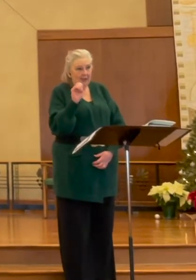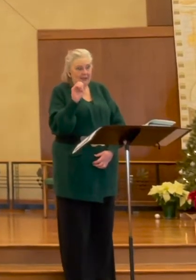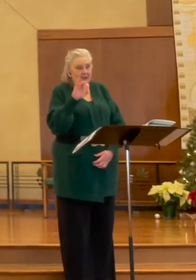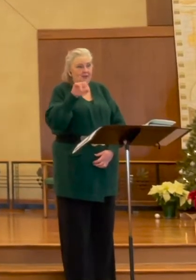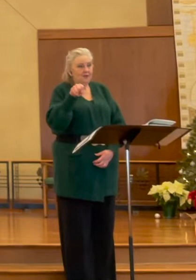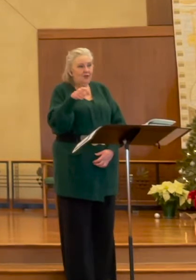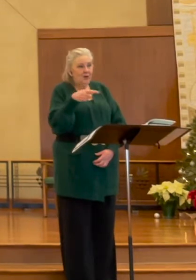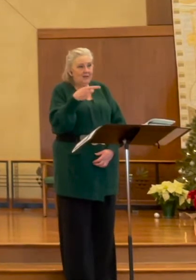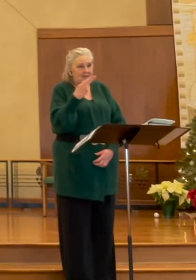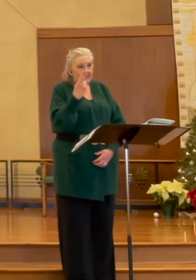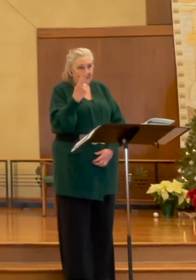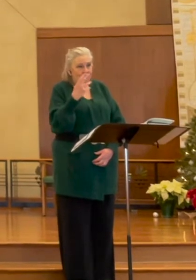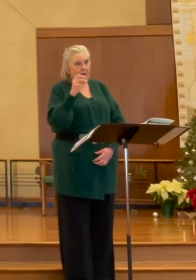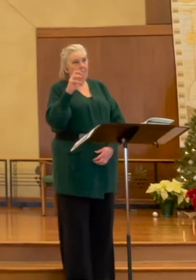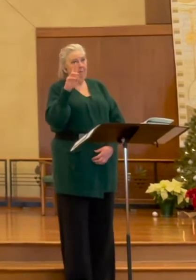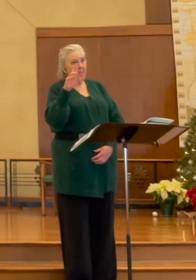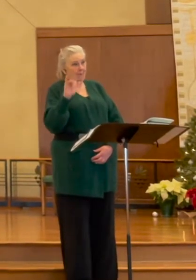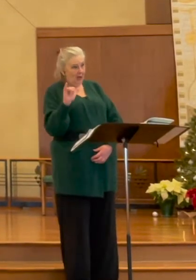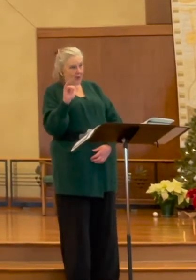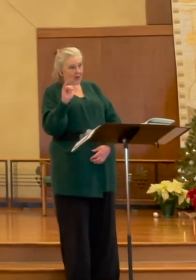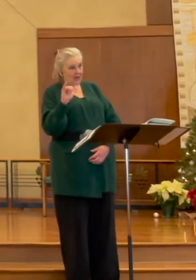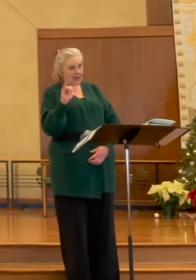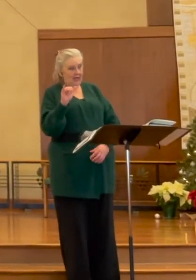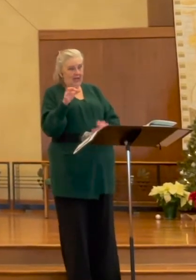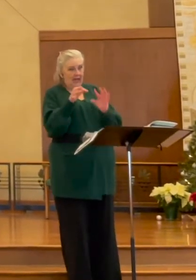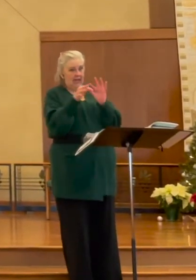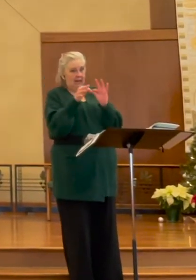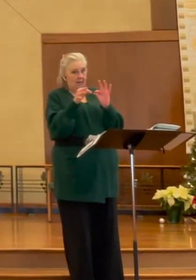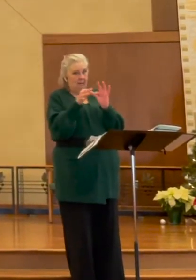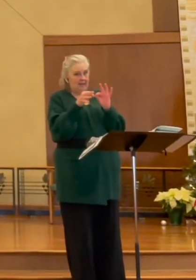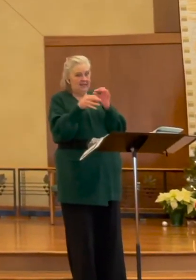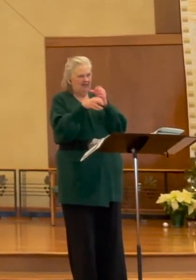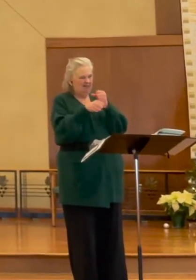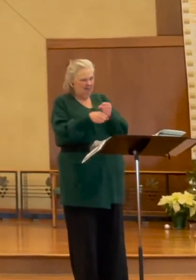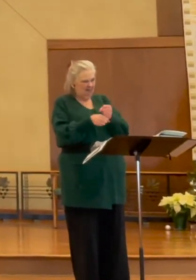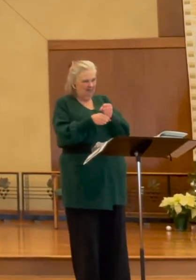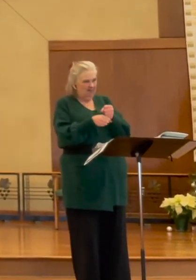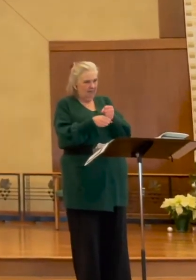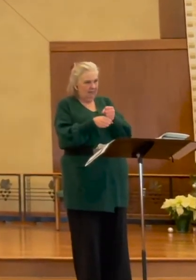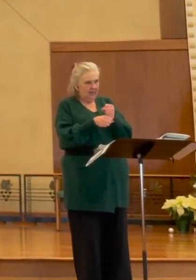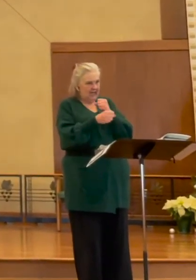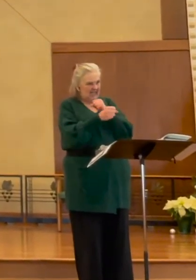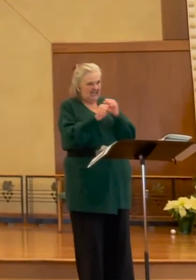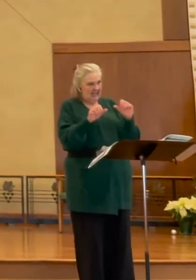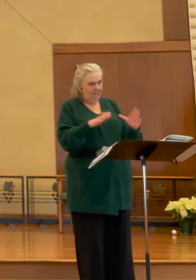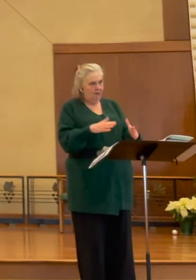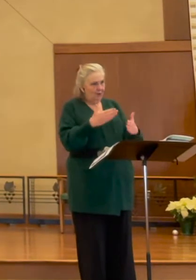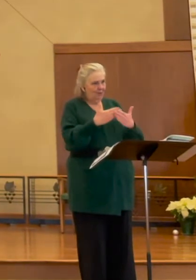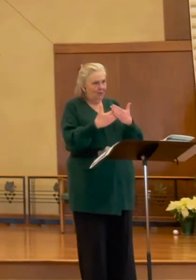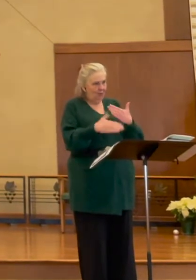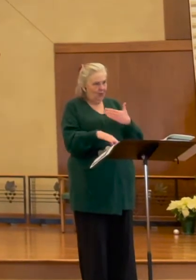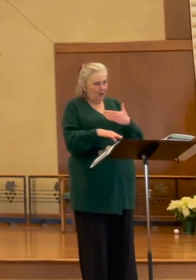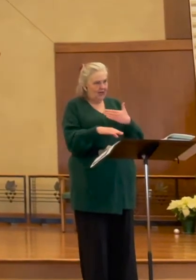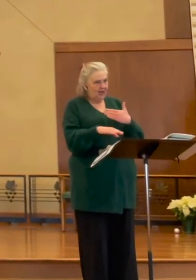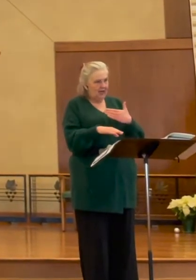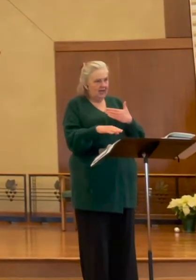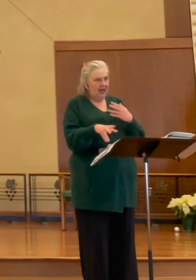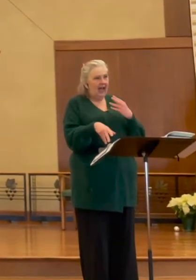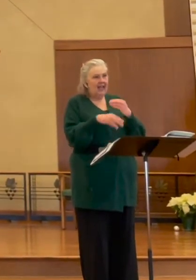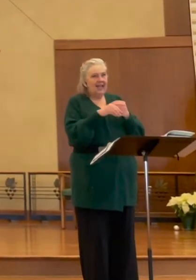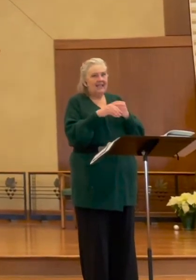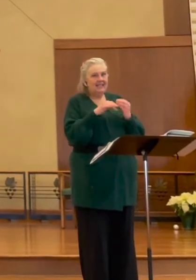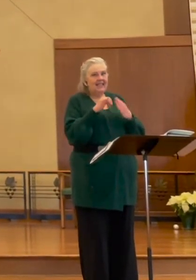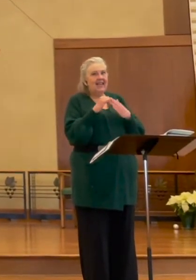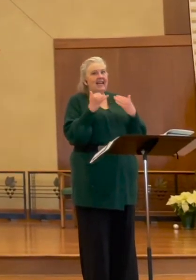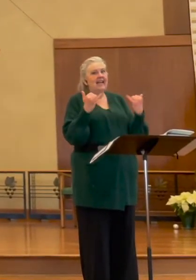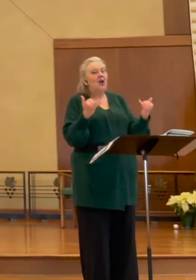manger, and the message given in very short form: a Savior is born. And I will add to that message